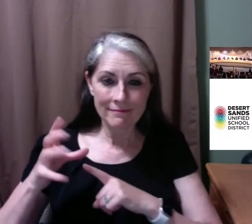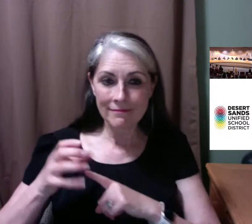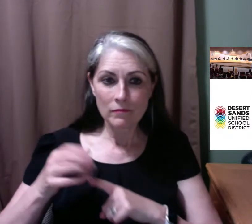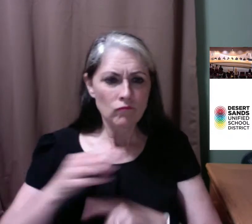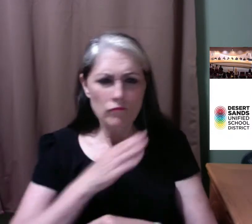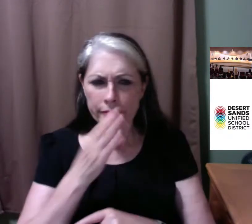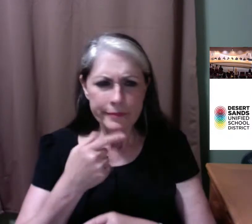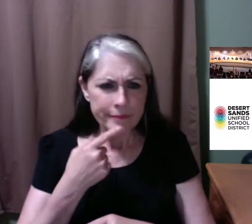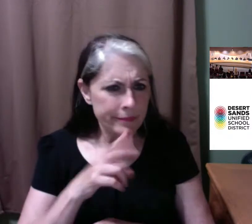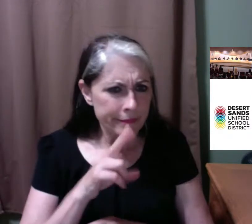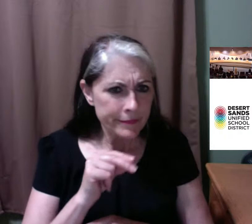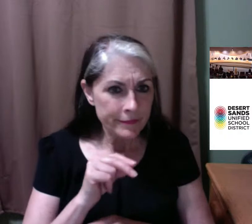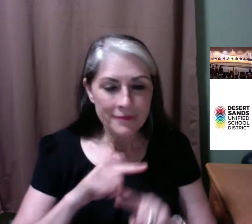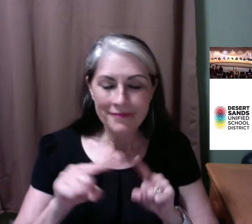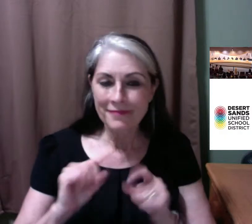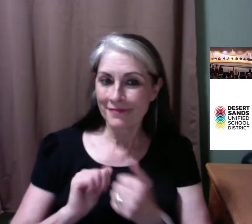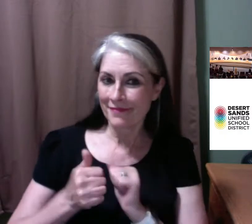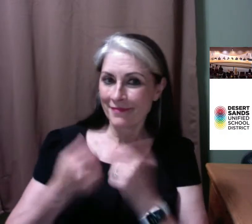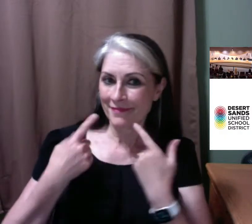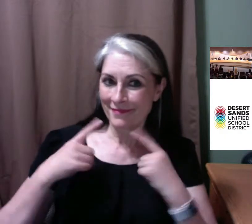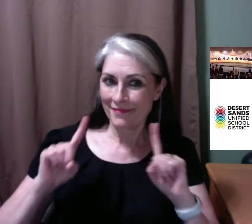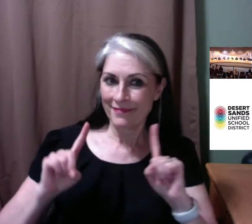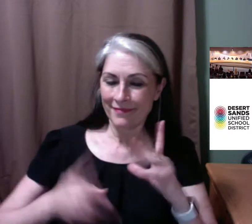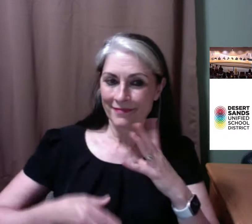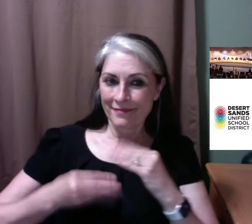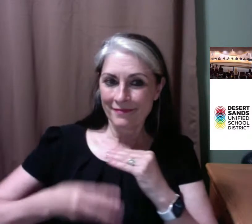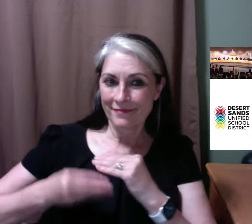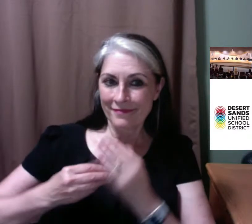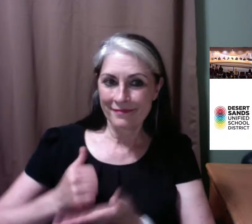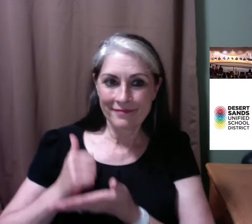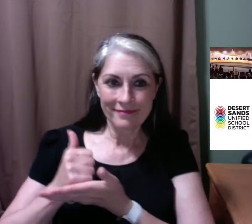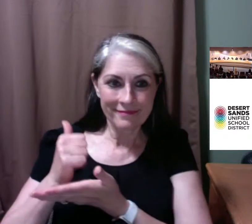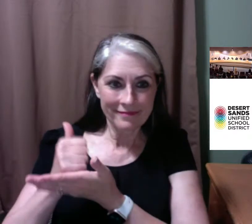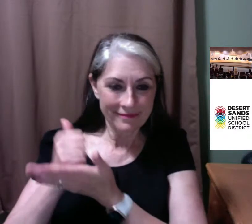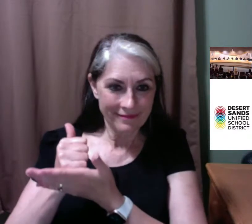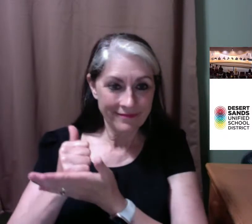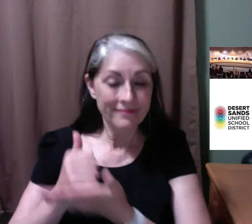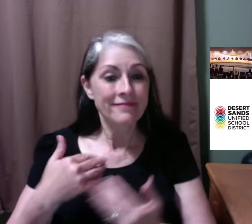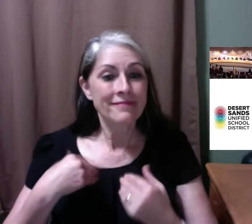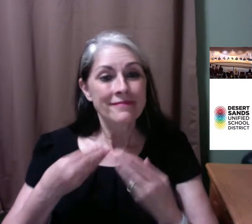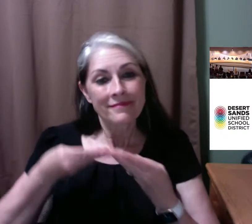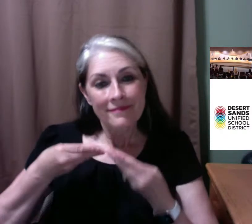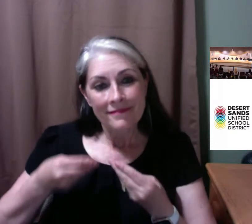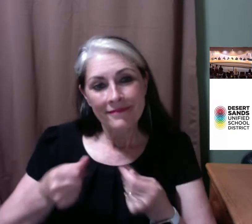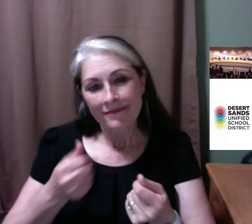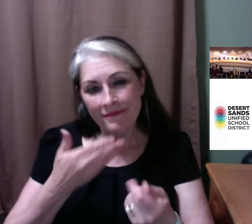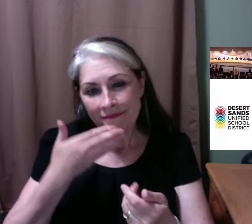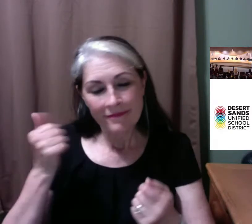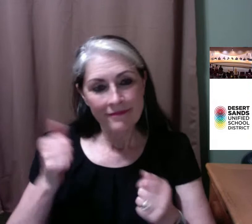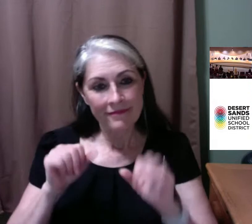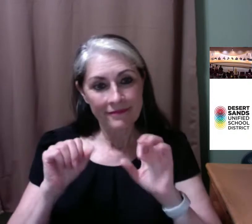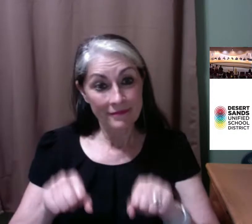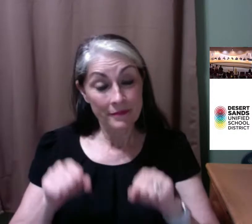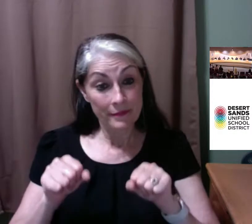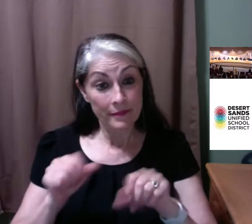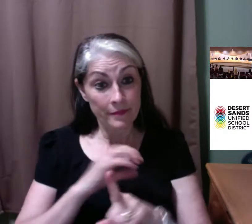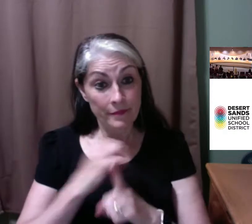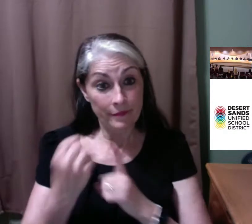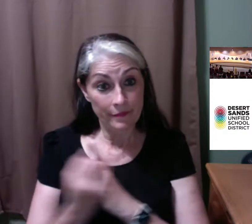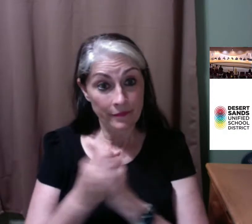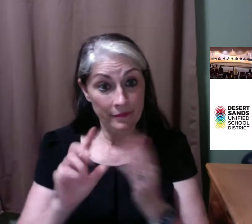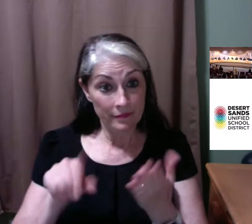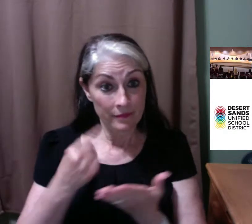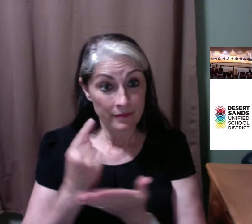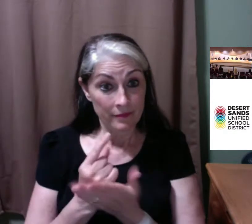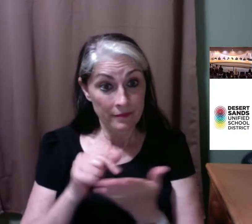can't. It was, how can we make it happen? And they pitched in and made it to where we had the smoothest, best possible set circumstances for